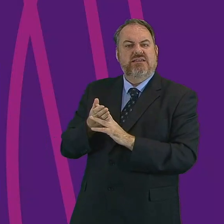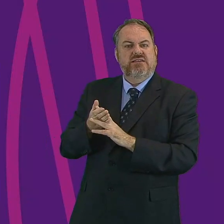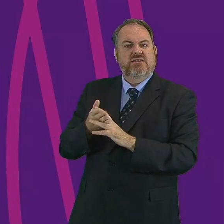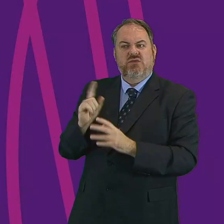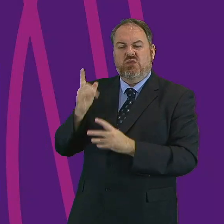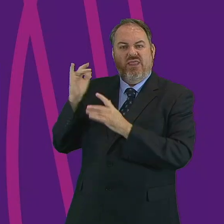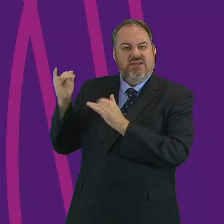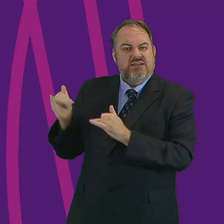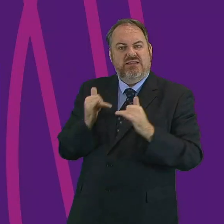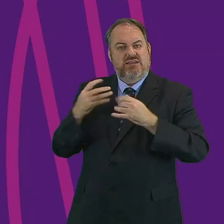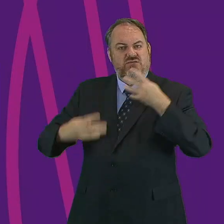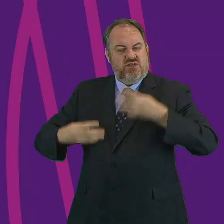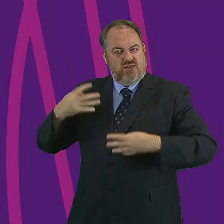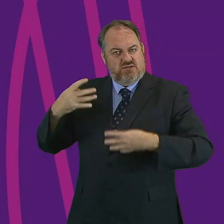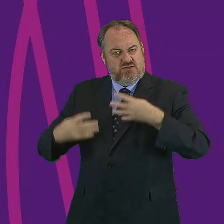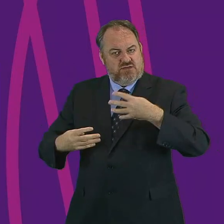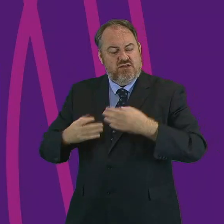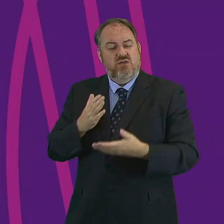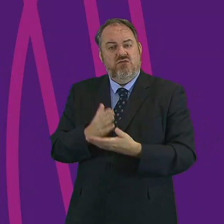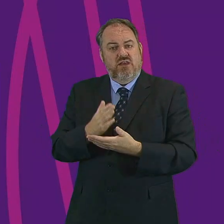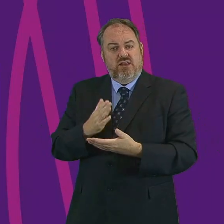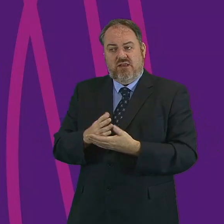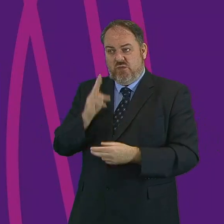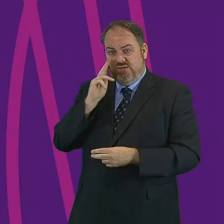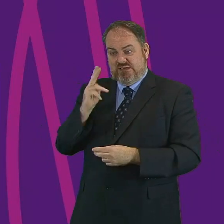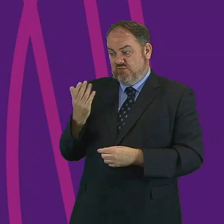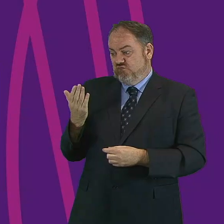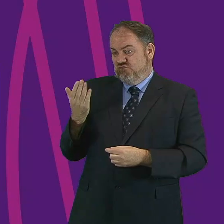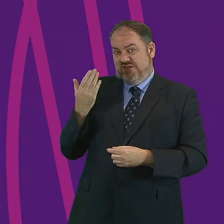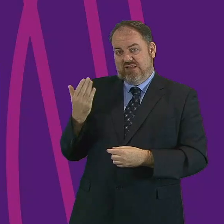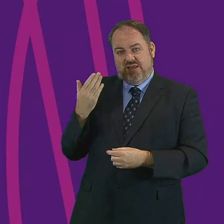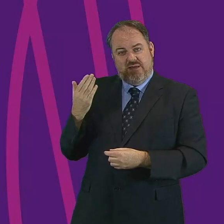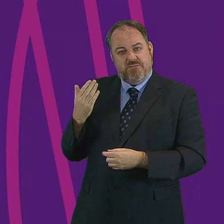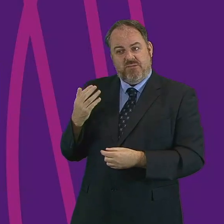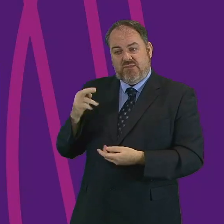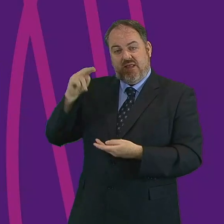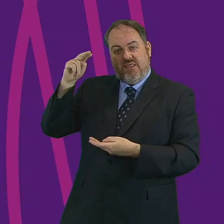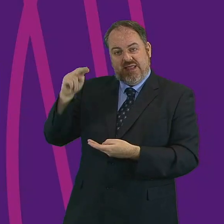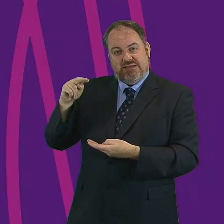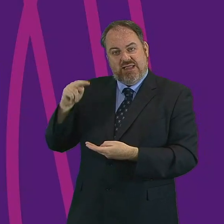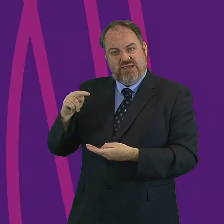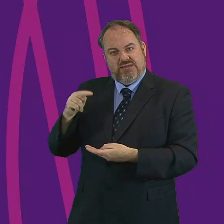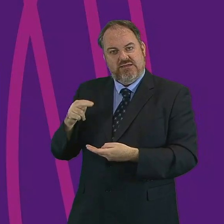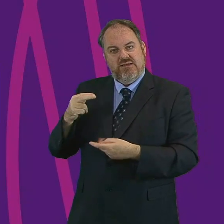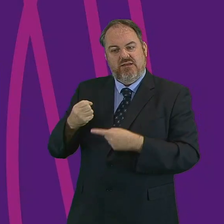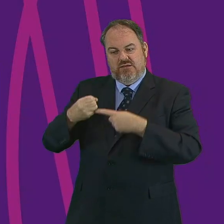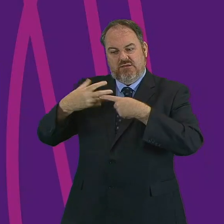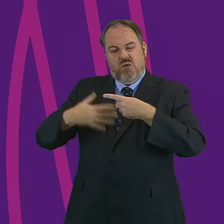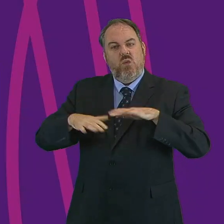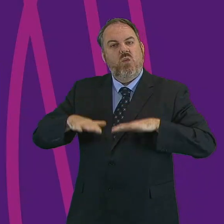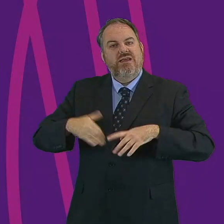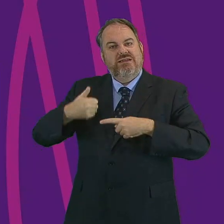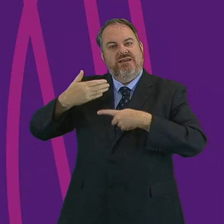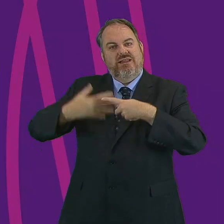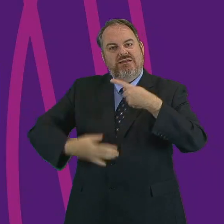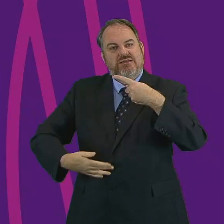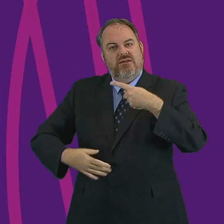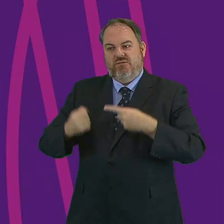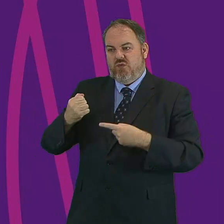Harding, who heads up the UK testing system. The Health Secretary spoke to Matt Hancock last night. We have